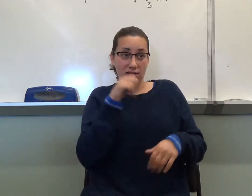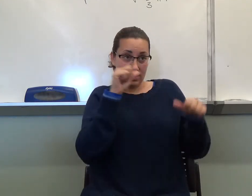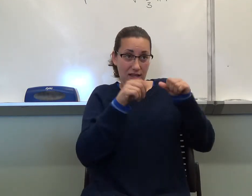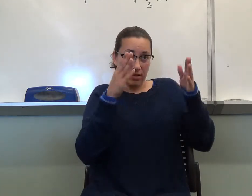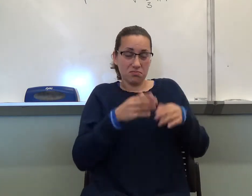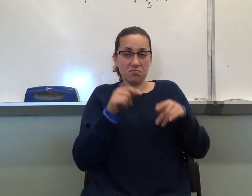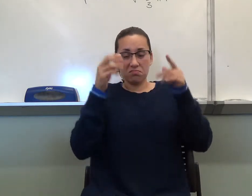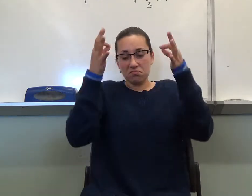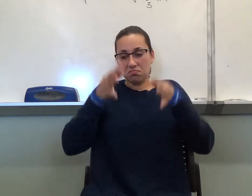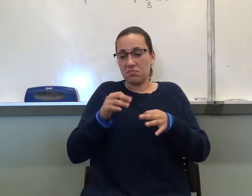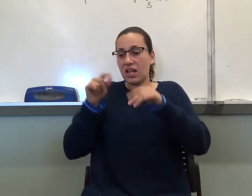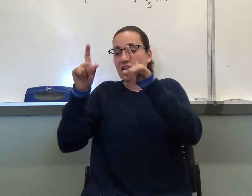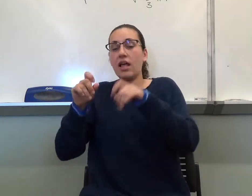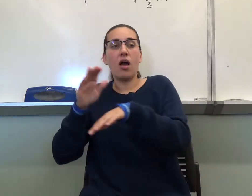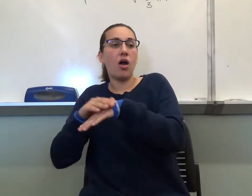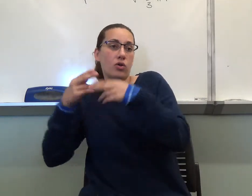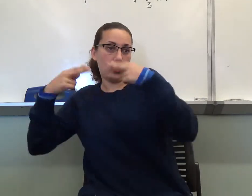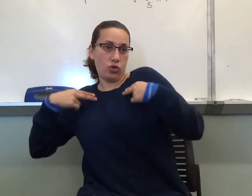at landfall.